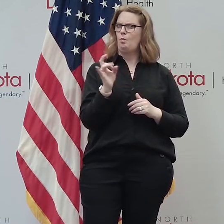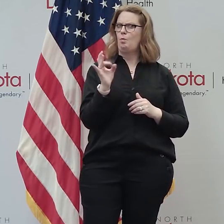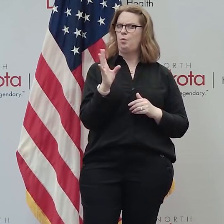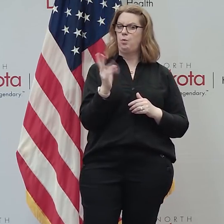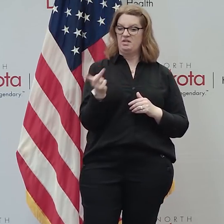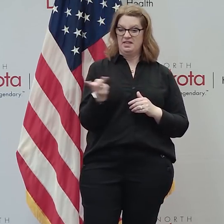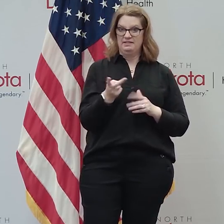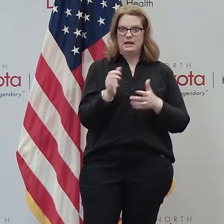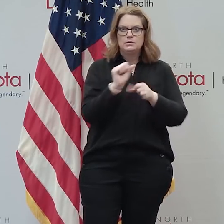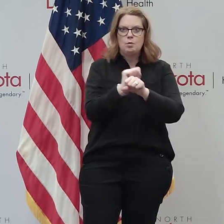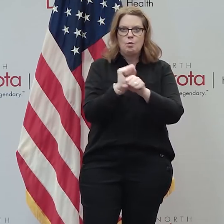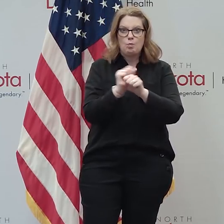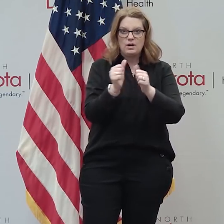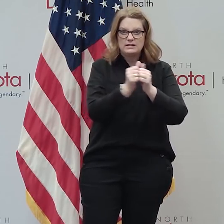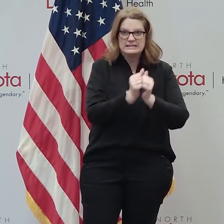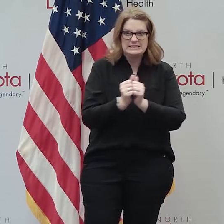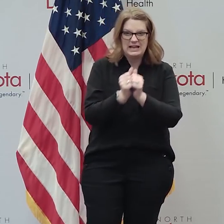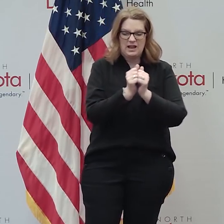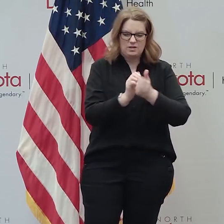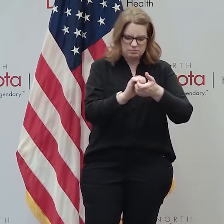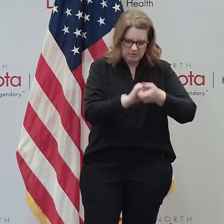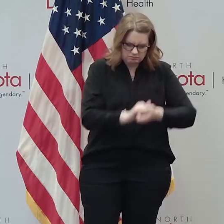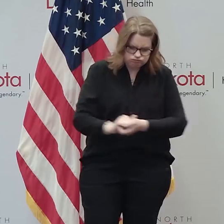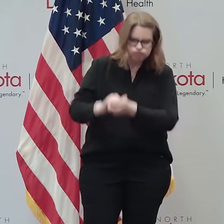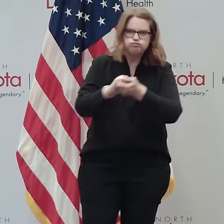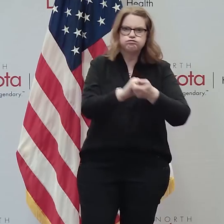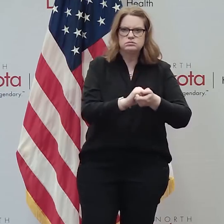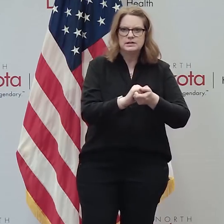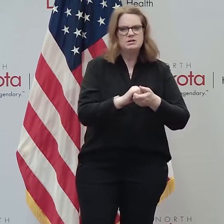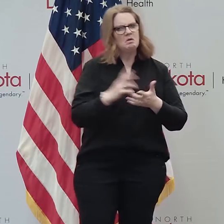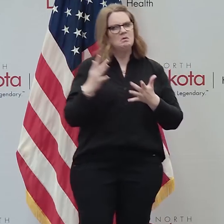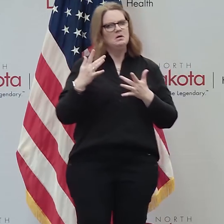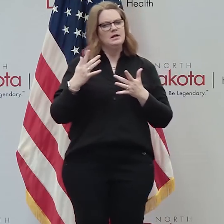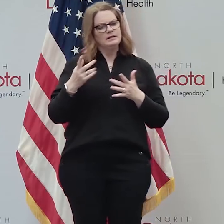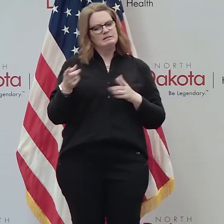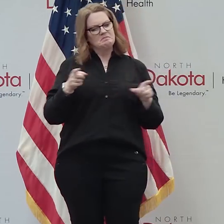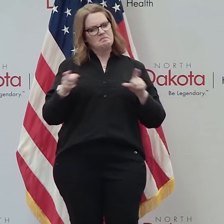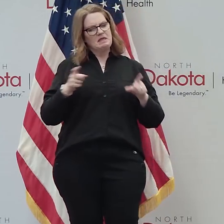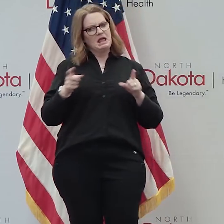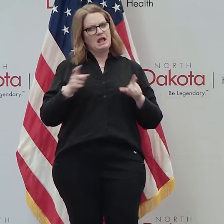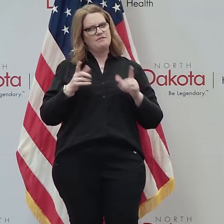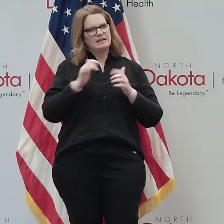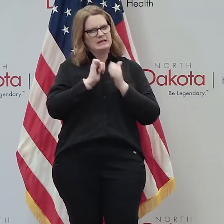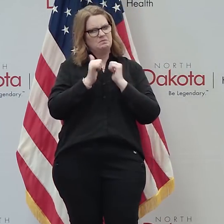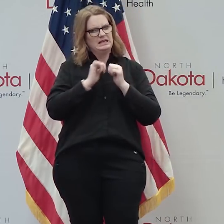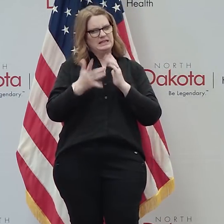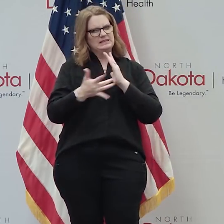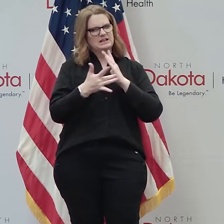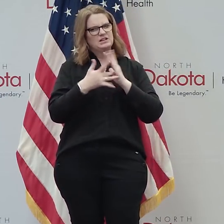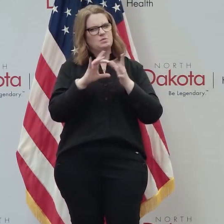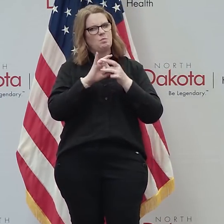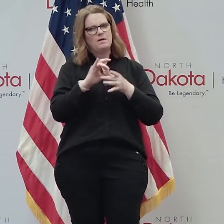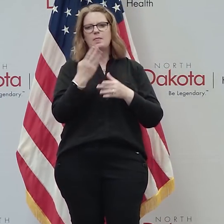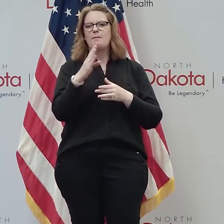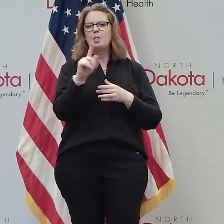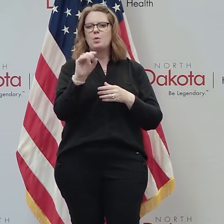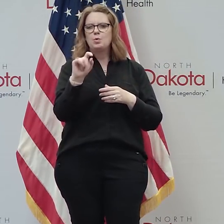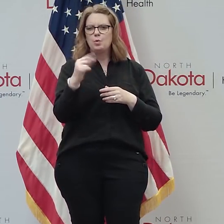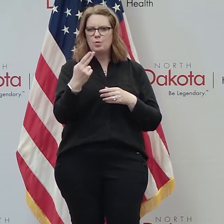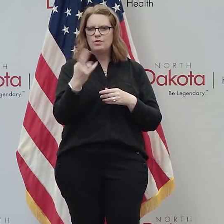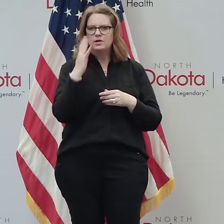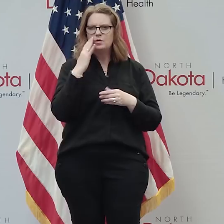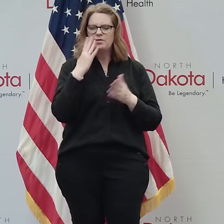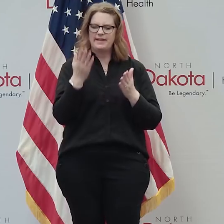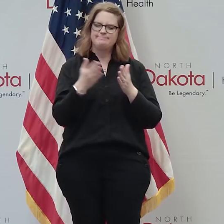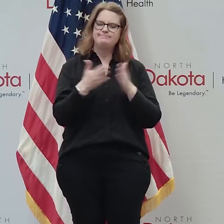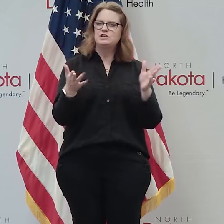two of the tech giants who have competing technology around Bluetooth, which is the generic name